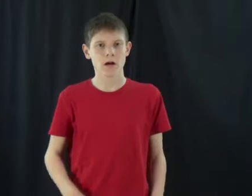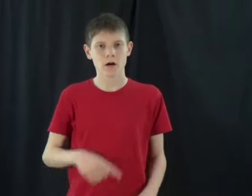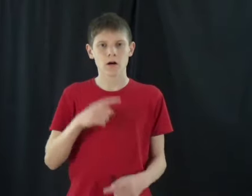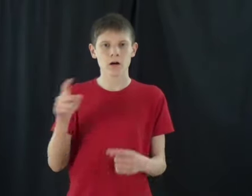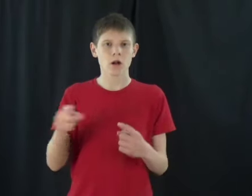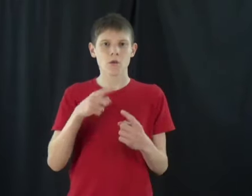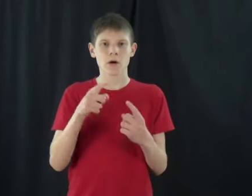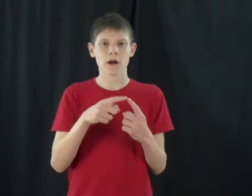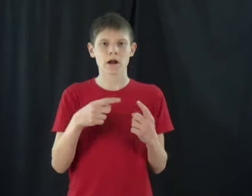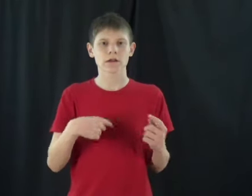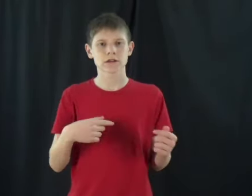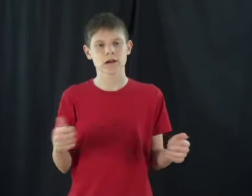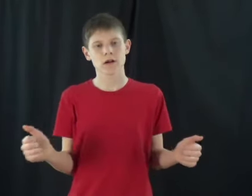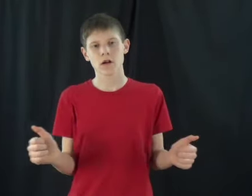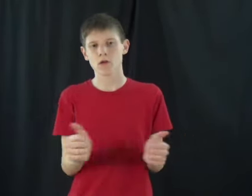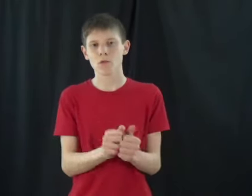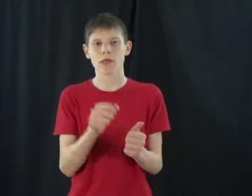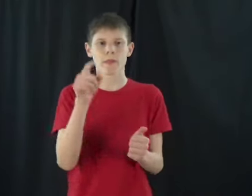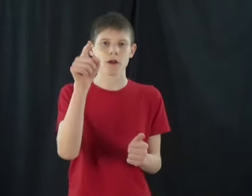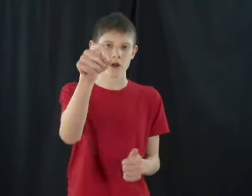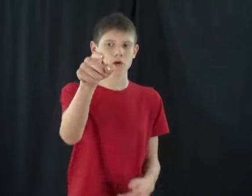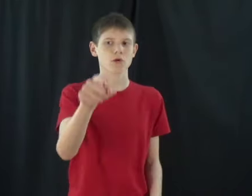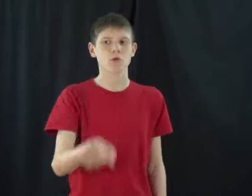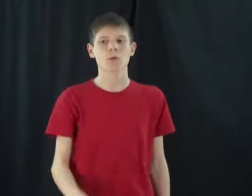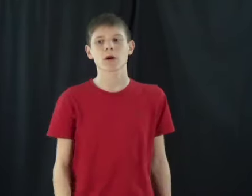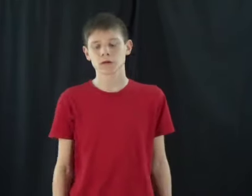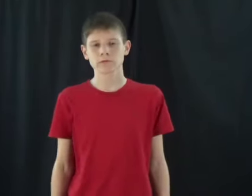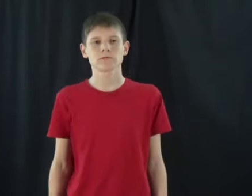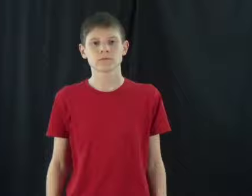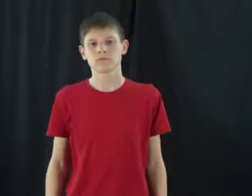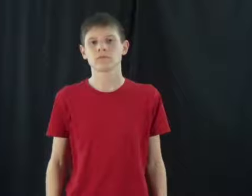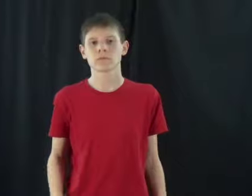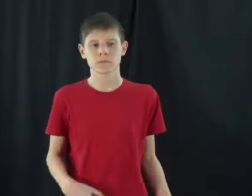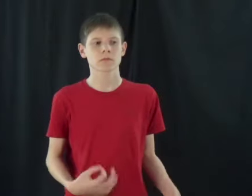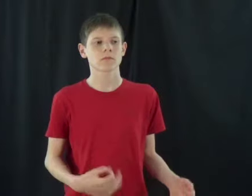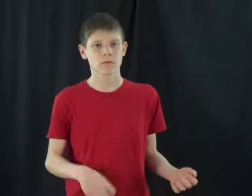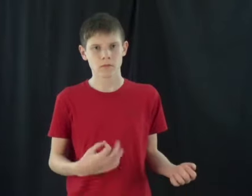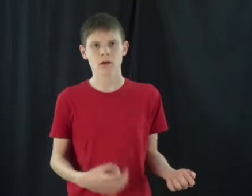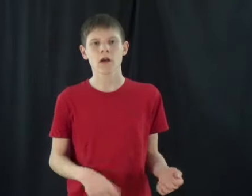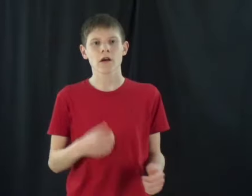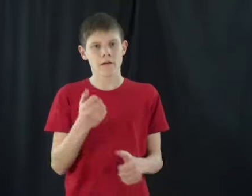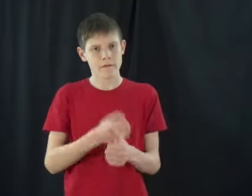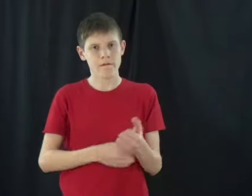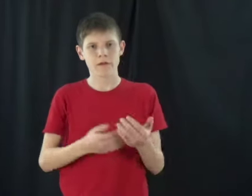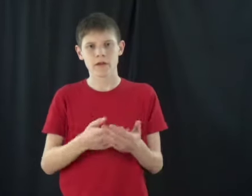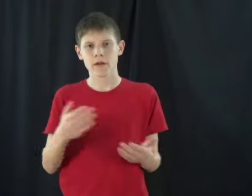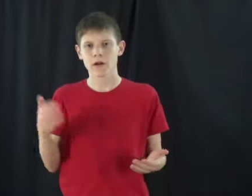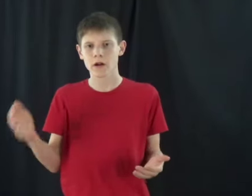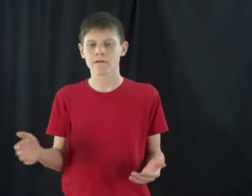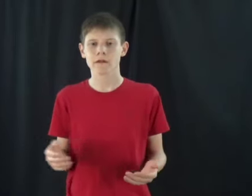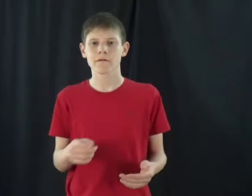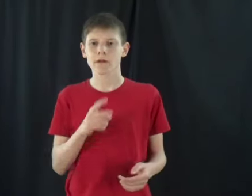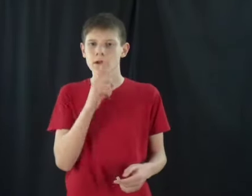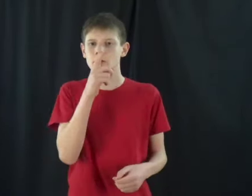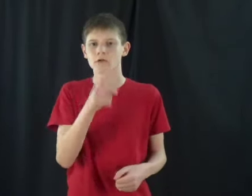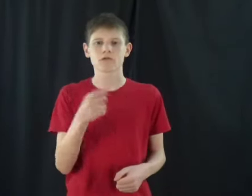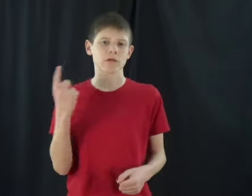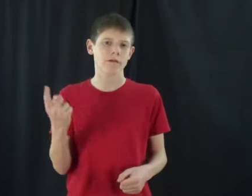When I sing along with you When I If everything could ever feel this real